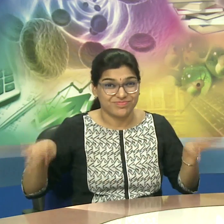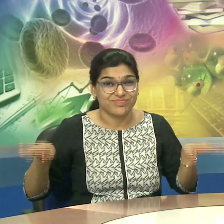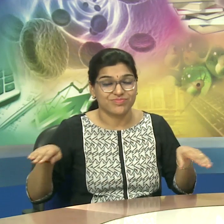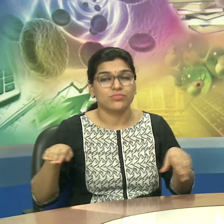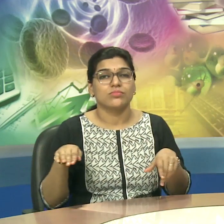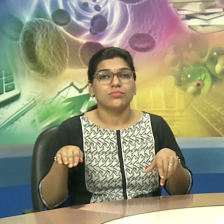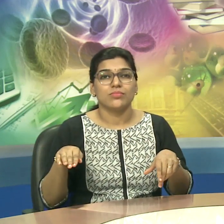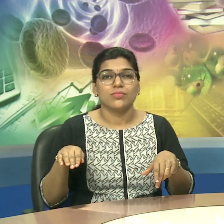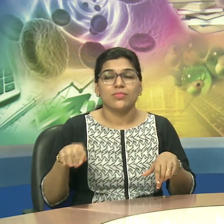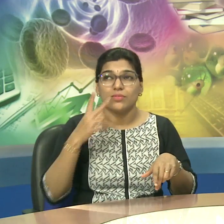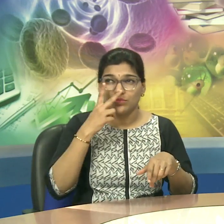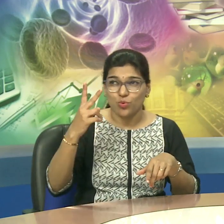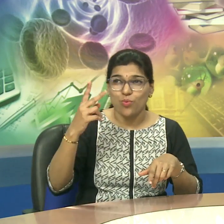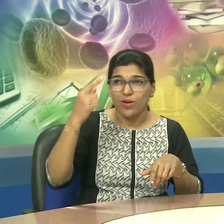And hearing the sound,